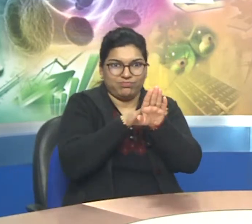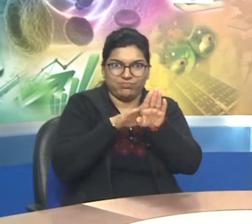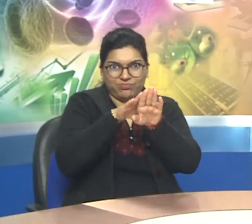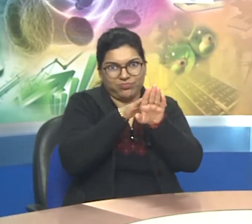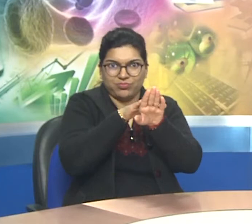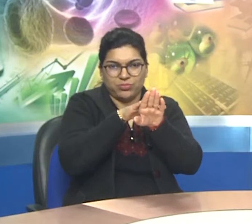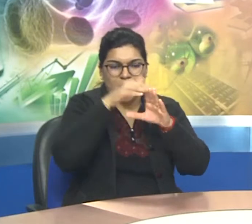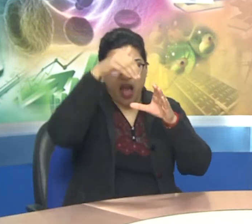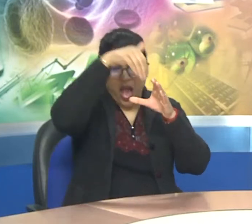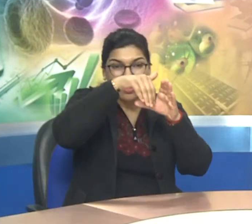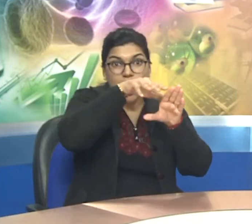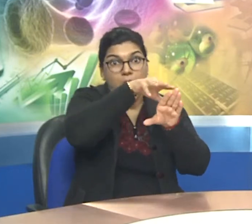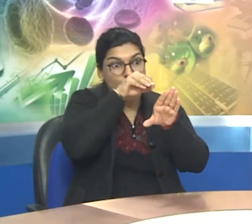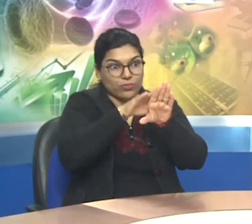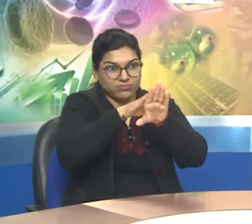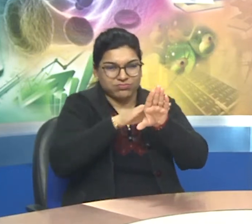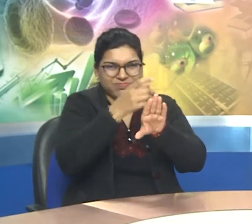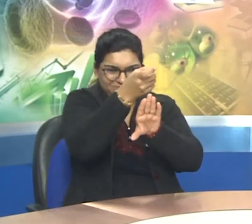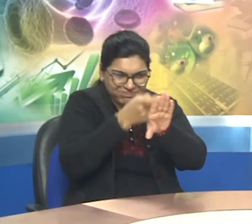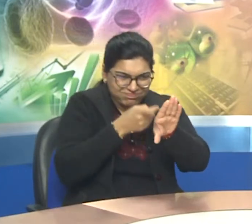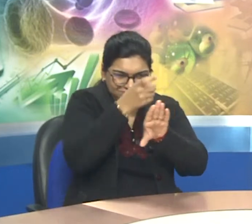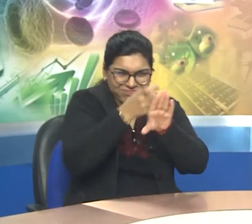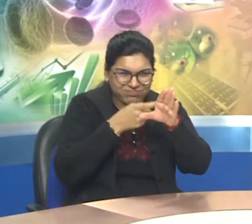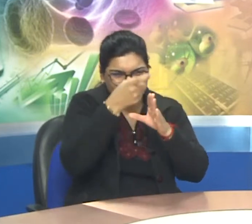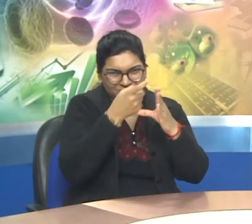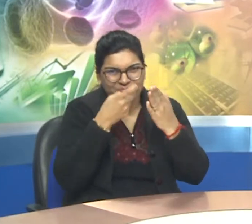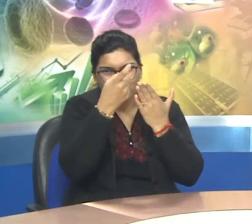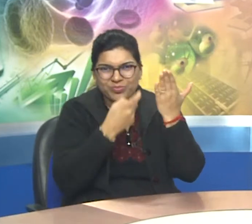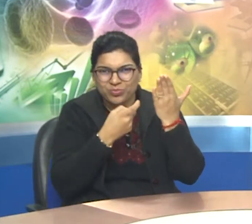These peels can be of vegetables or fruits.